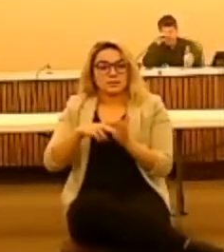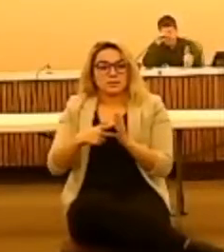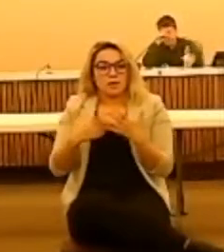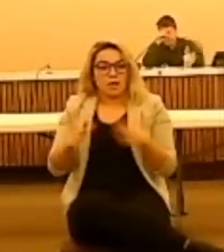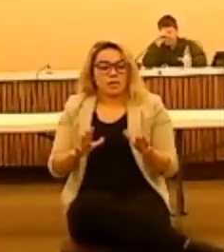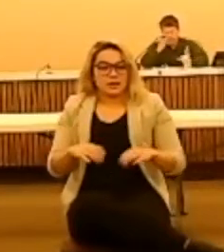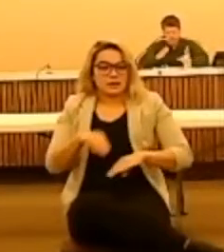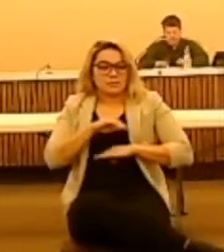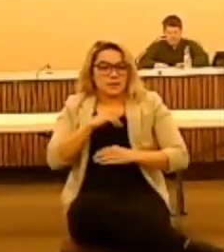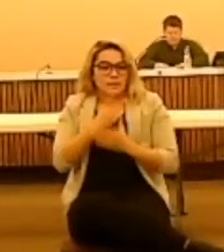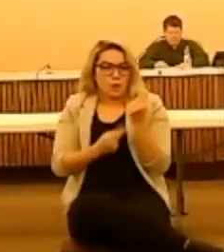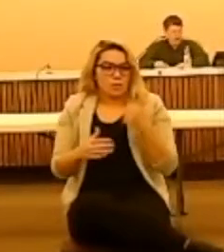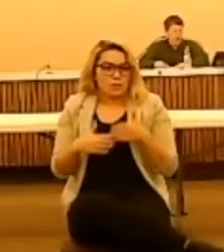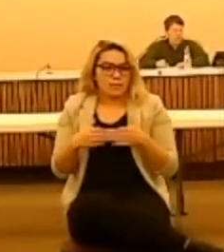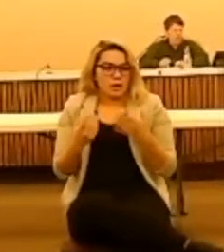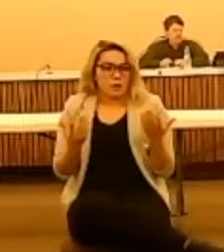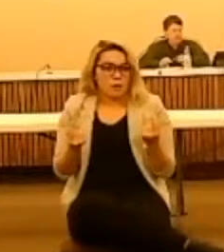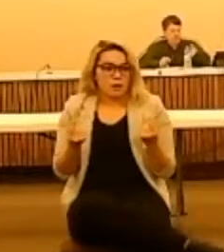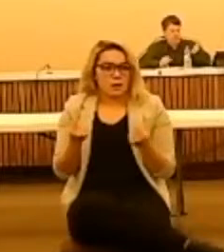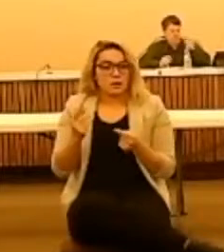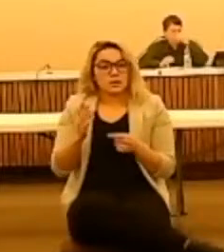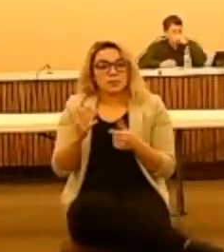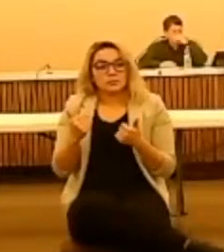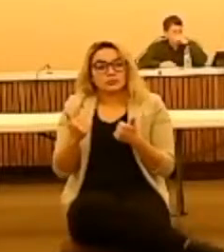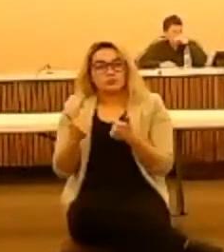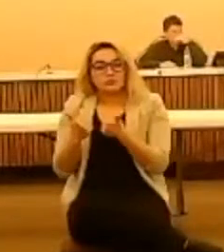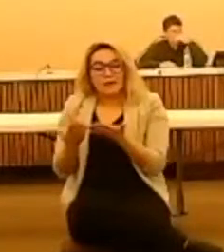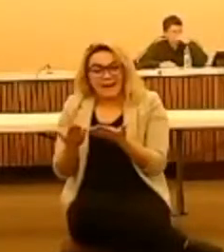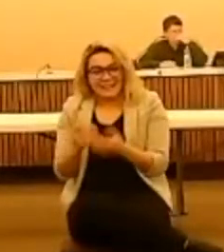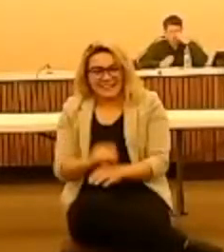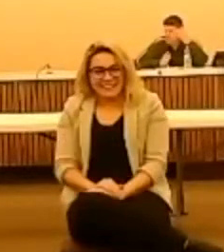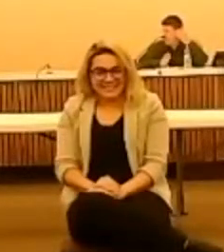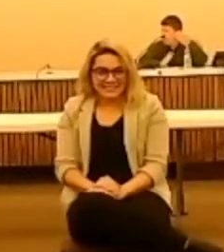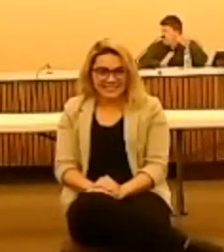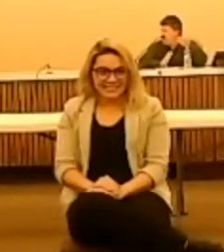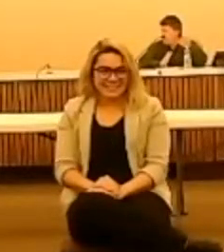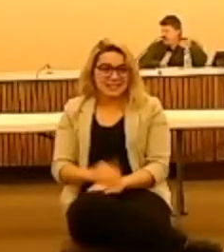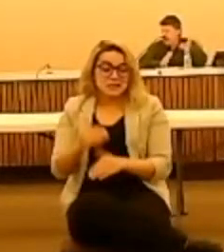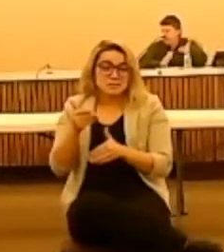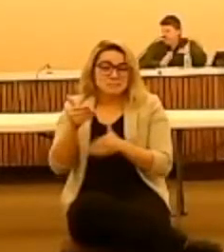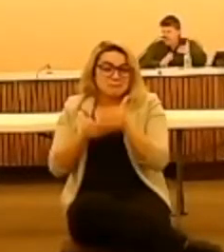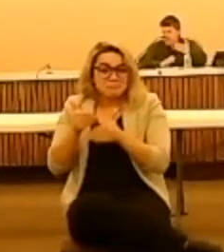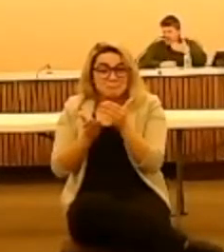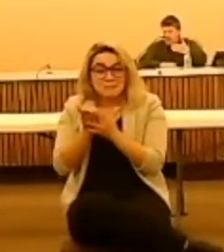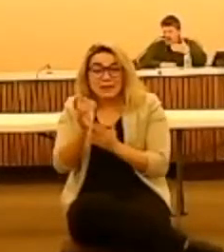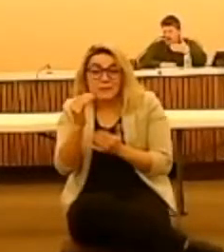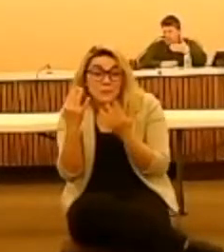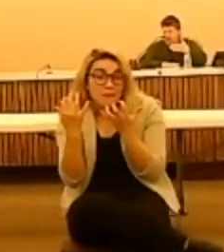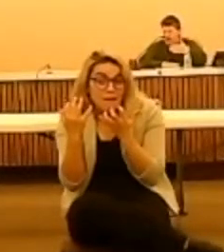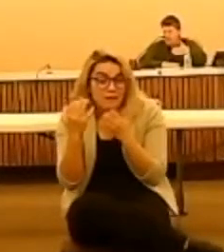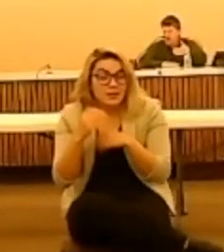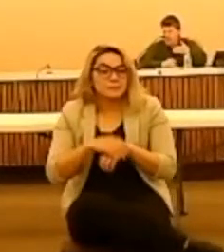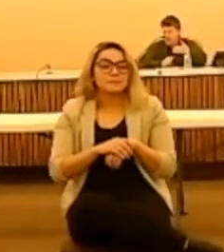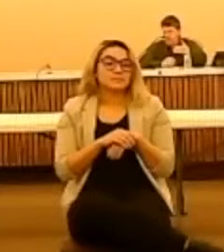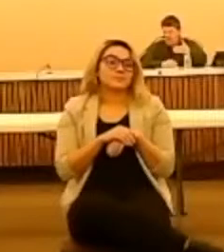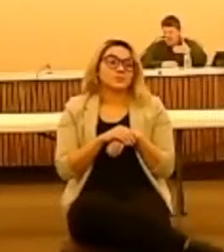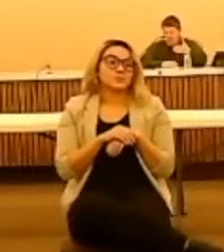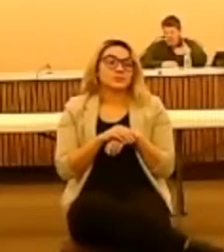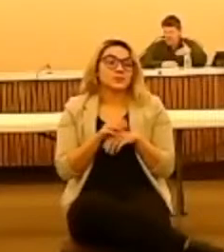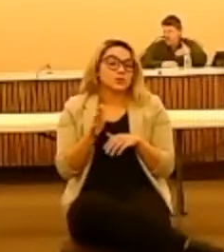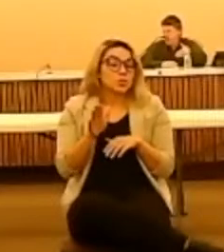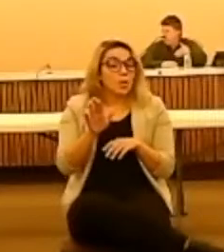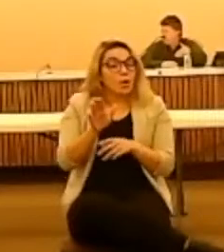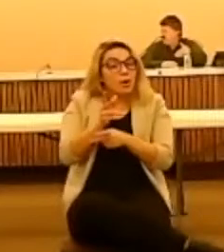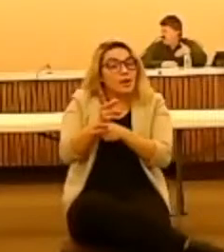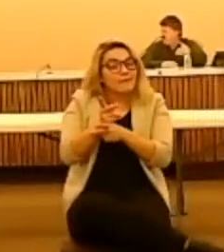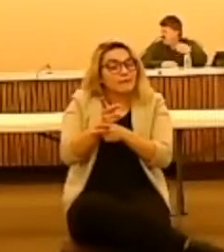Okay. That makes me, well, like I said, the thing you got to be careful of is I